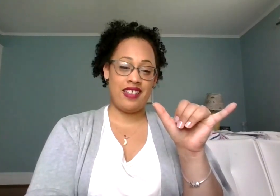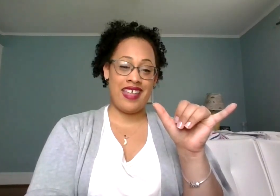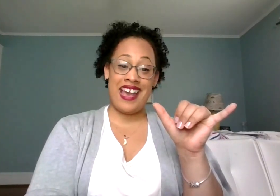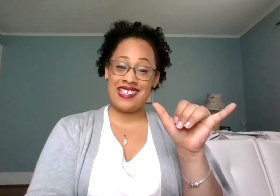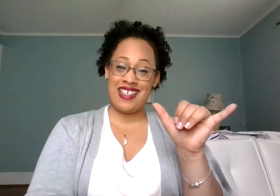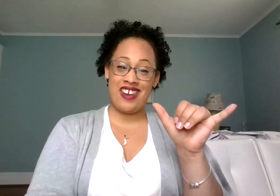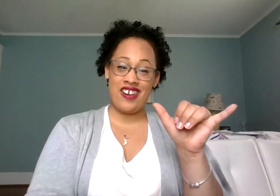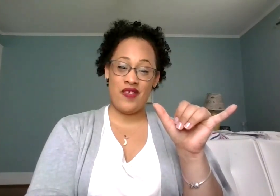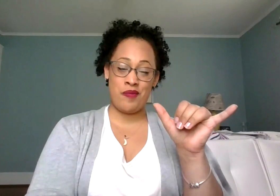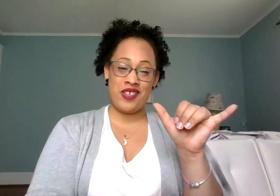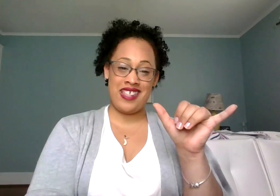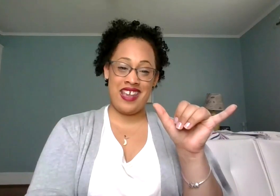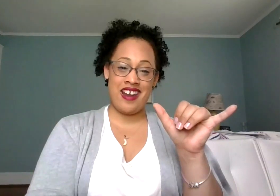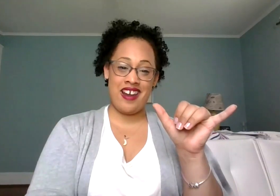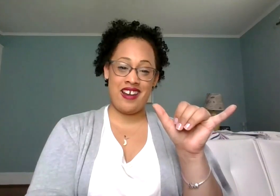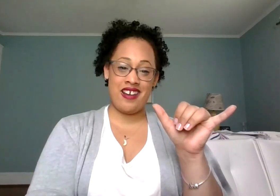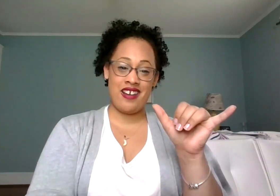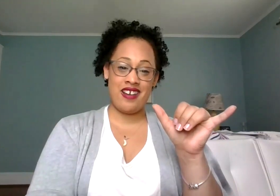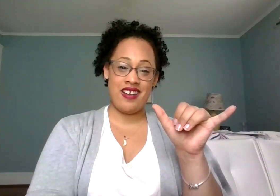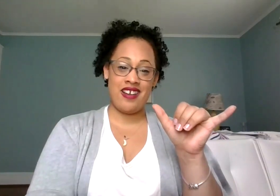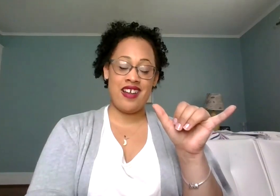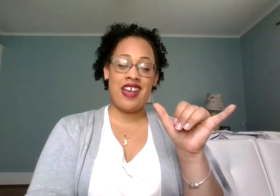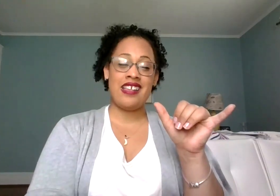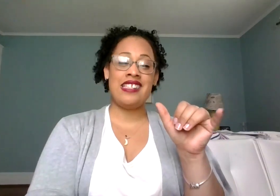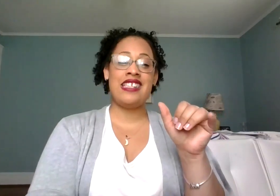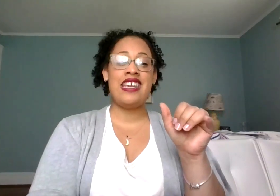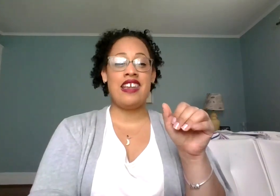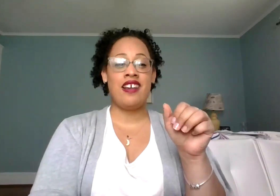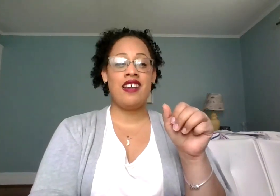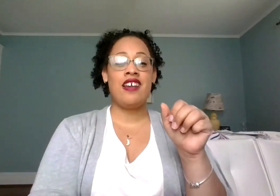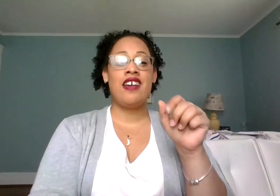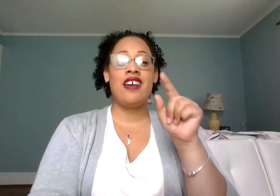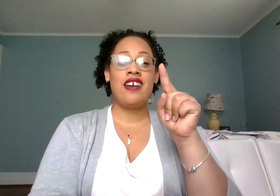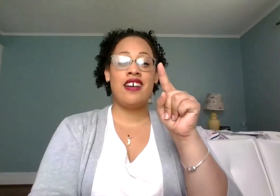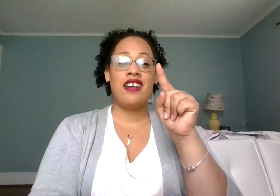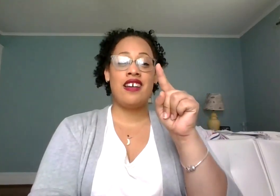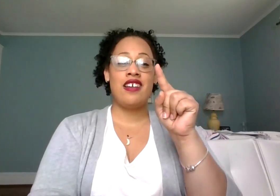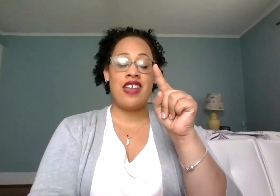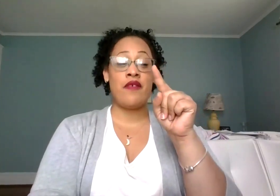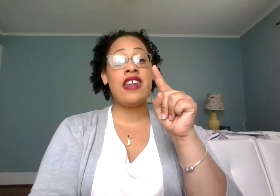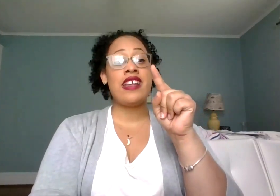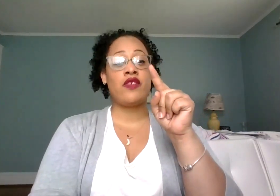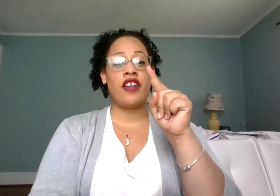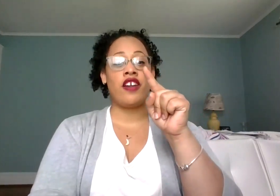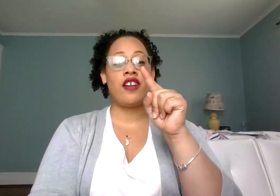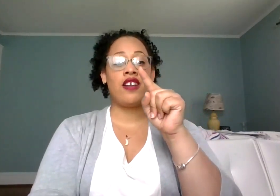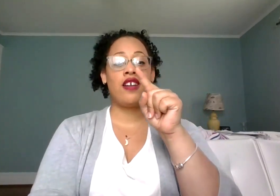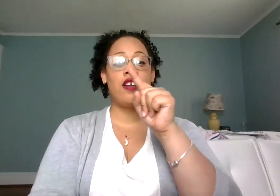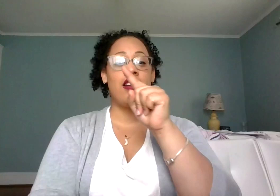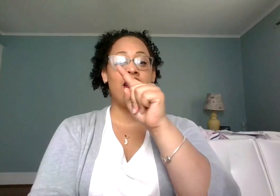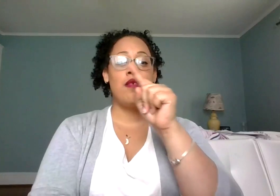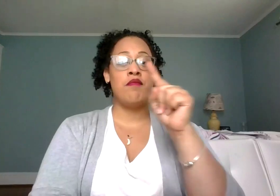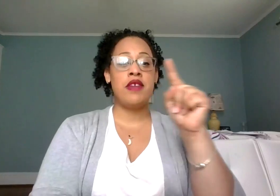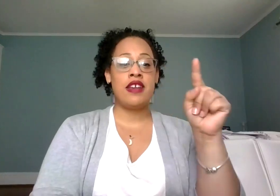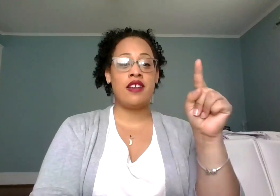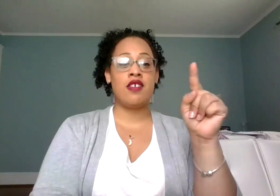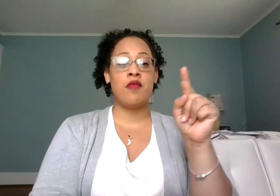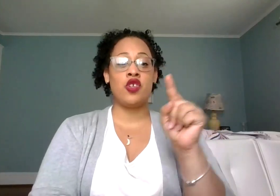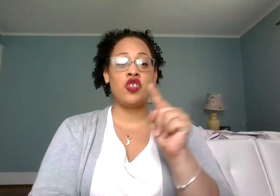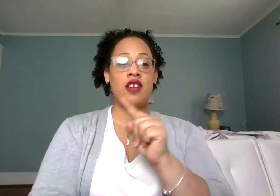Last letter, we're almost there. Z. You have your index finger. Make the motion of the